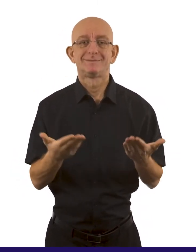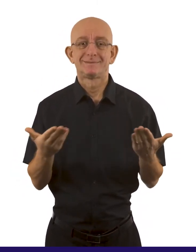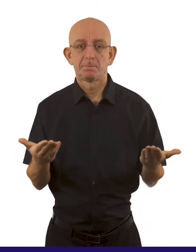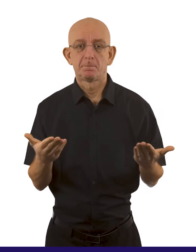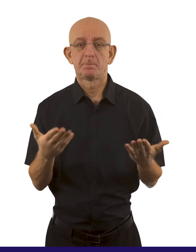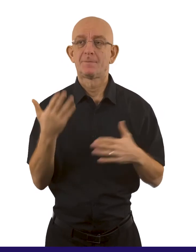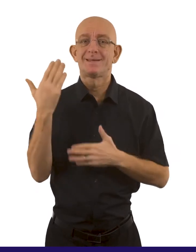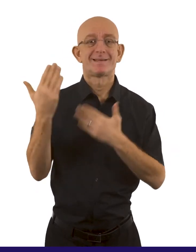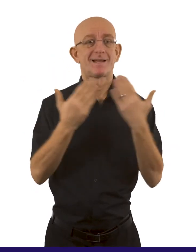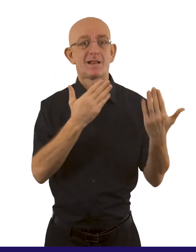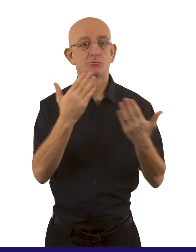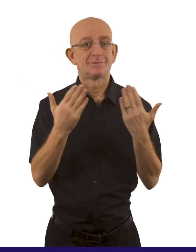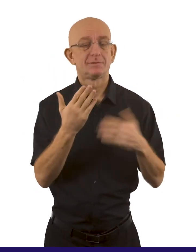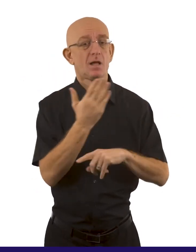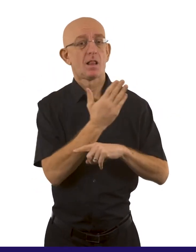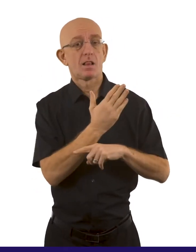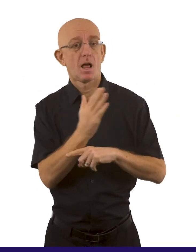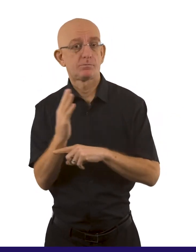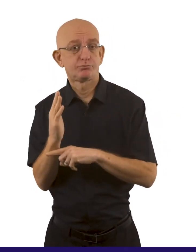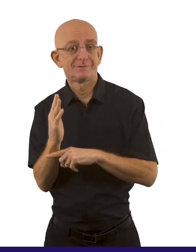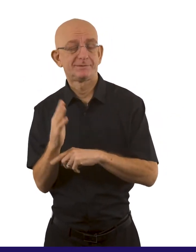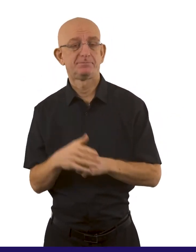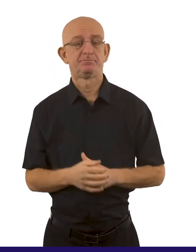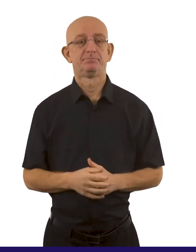Museums, galleries, libraries.